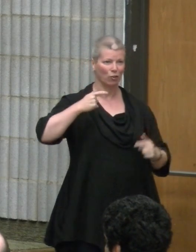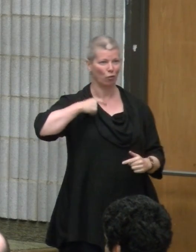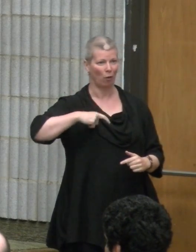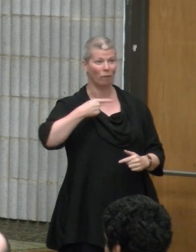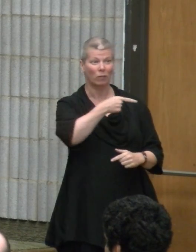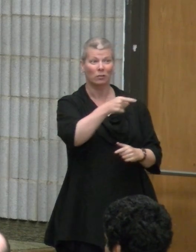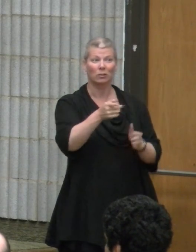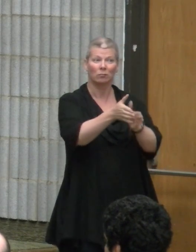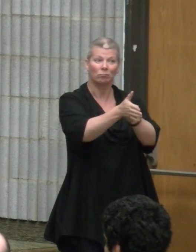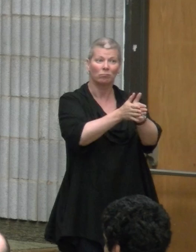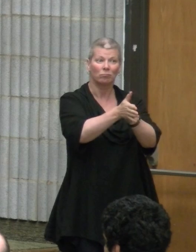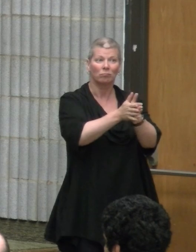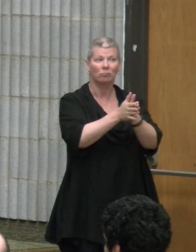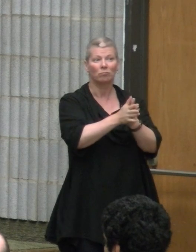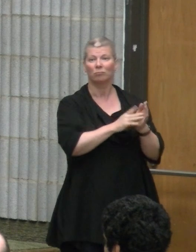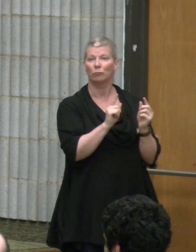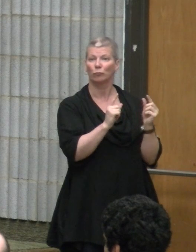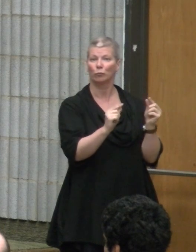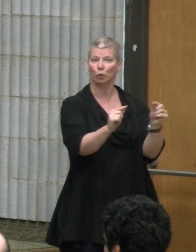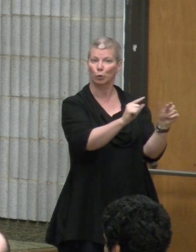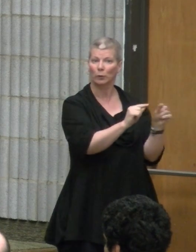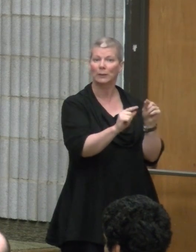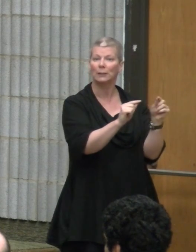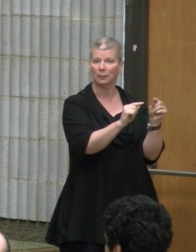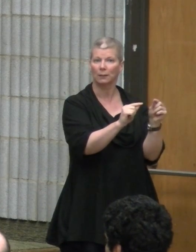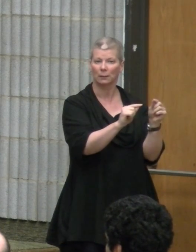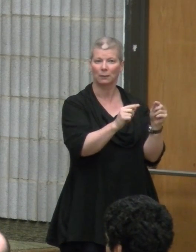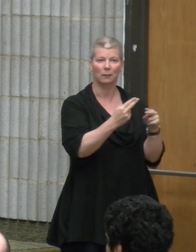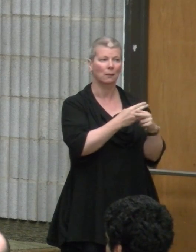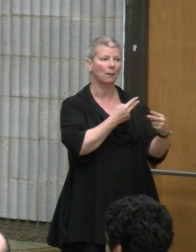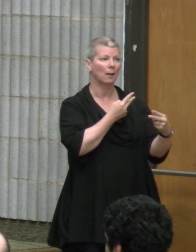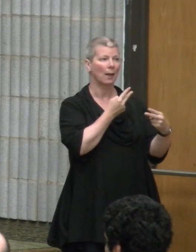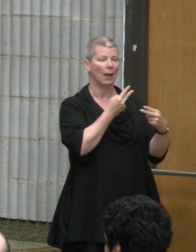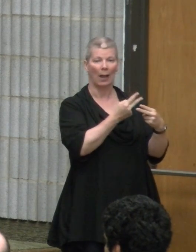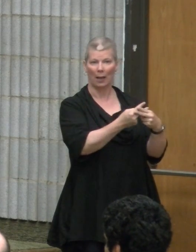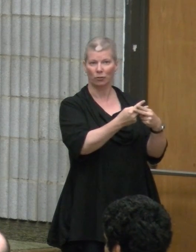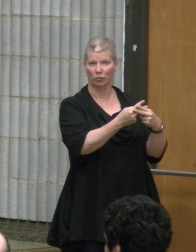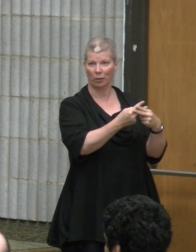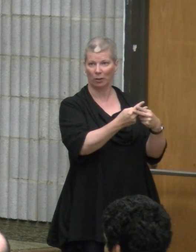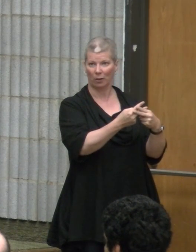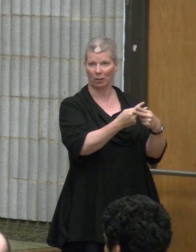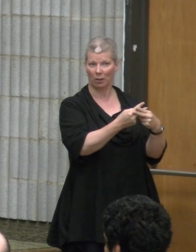about the conference or live tweet, we are using the hashtag